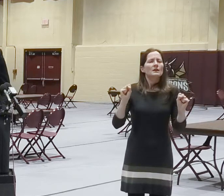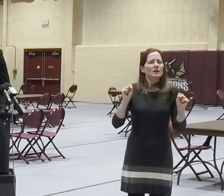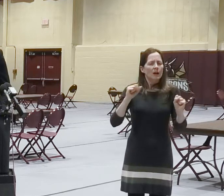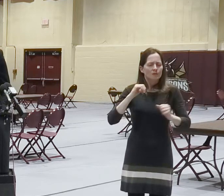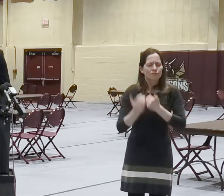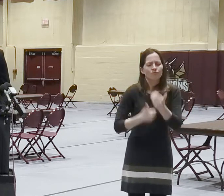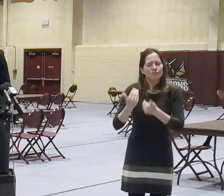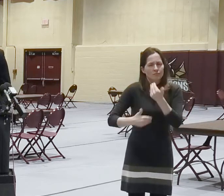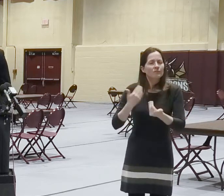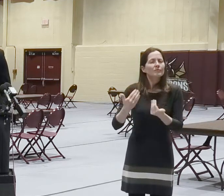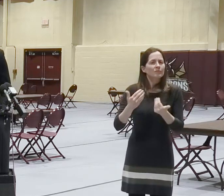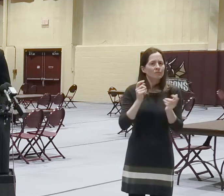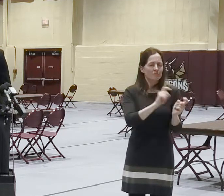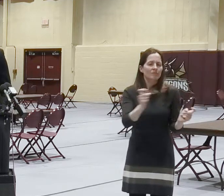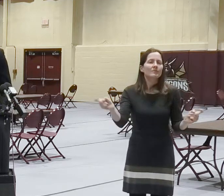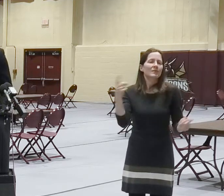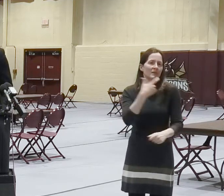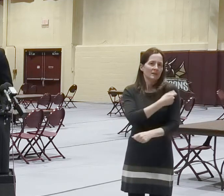vaccine.